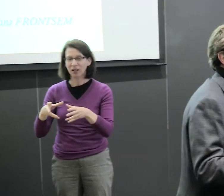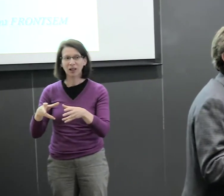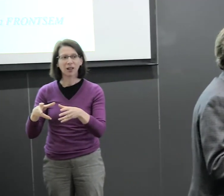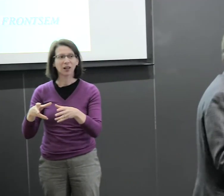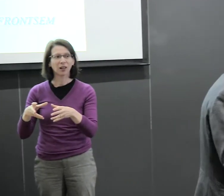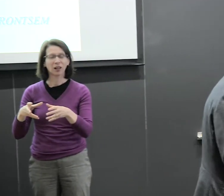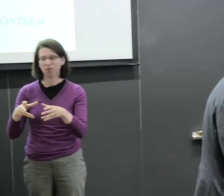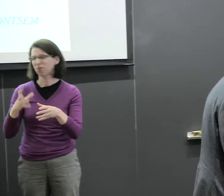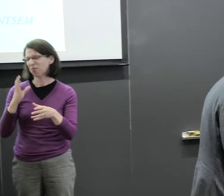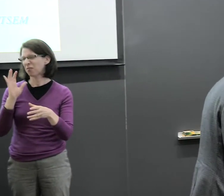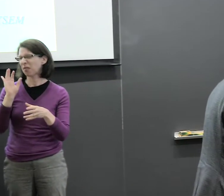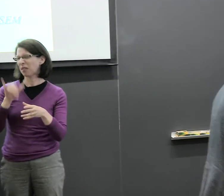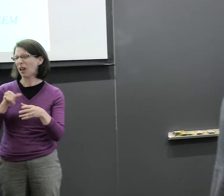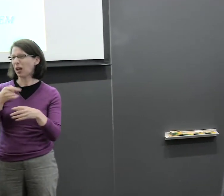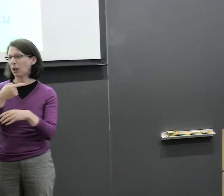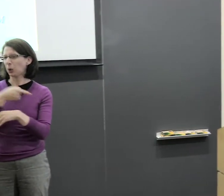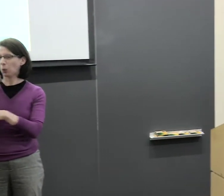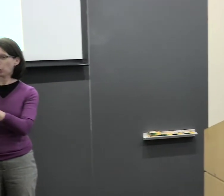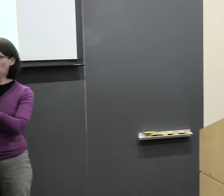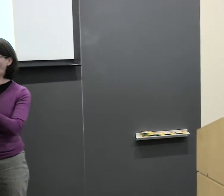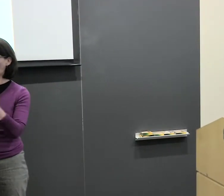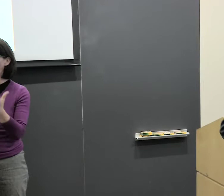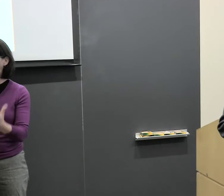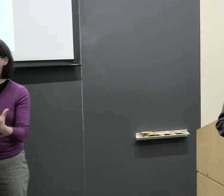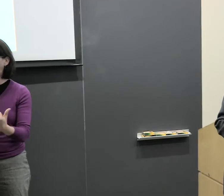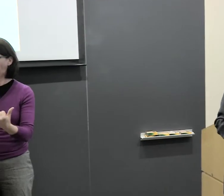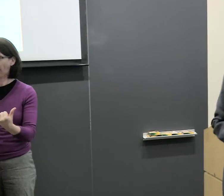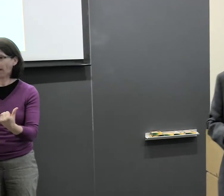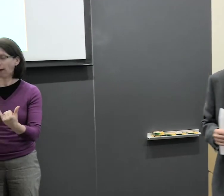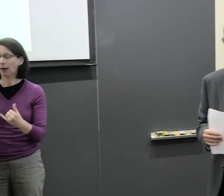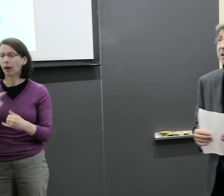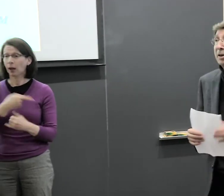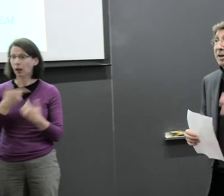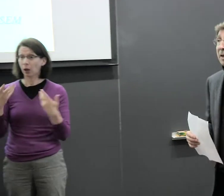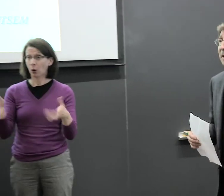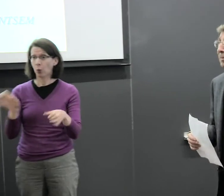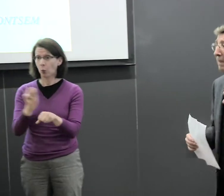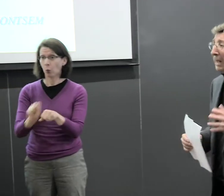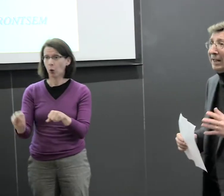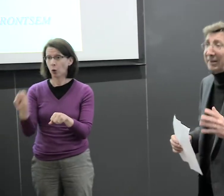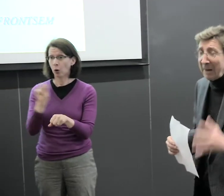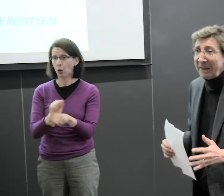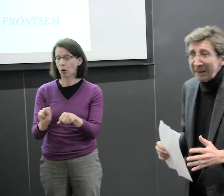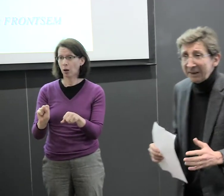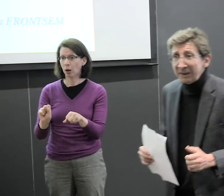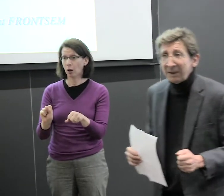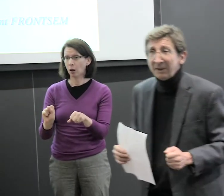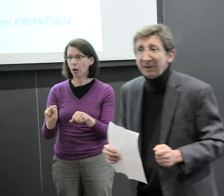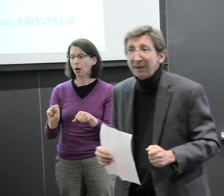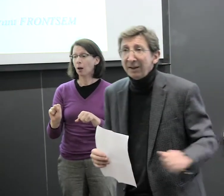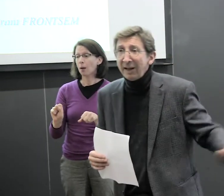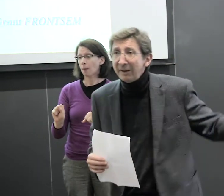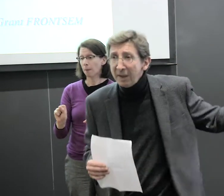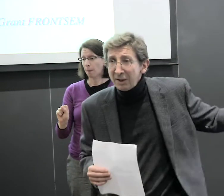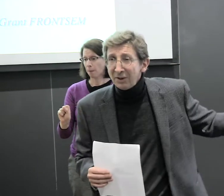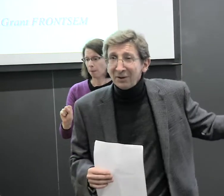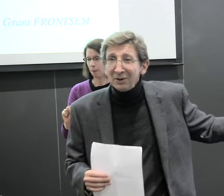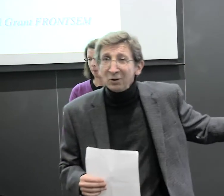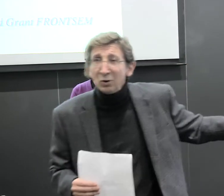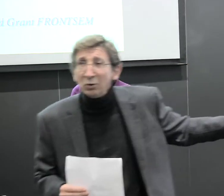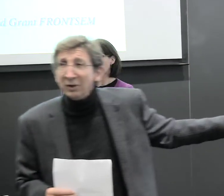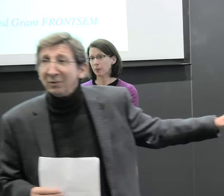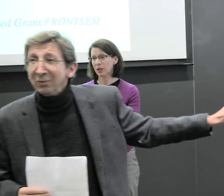on today. He's worked on monkey semantics. That's